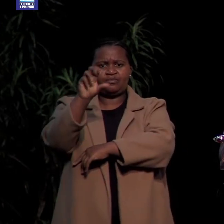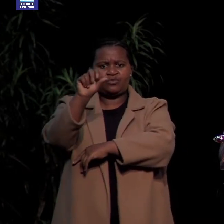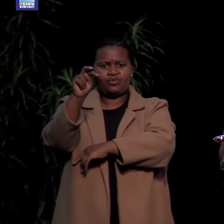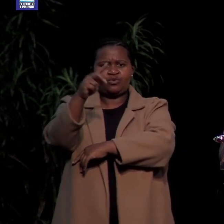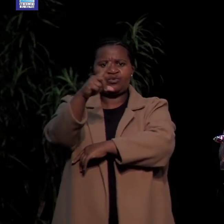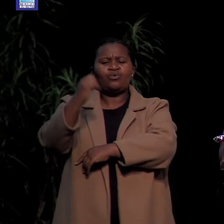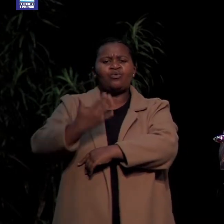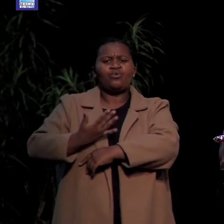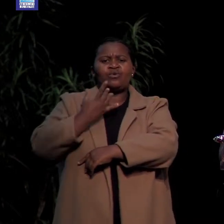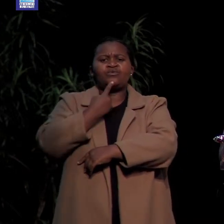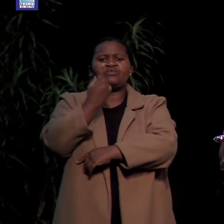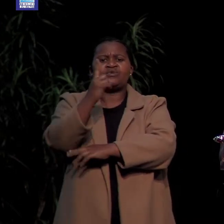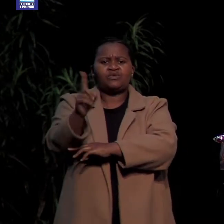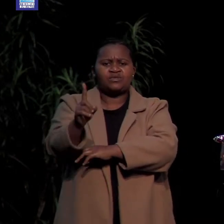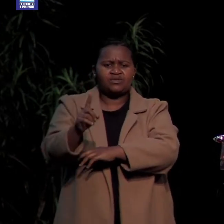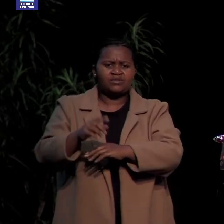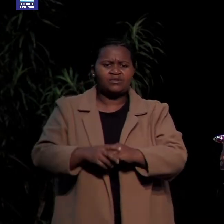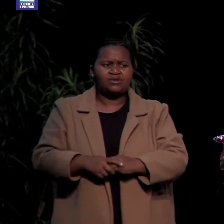Order.